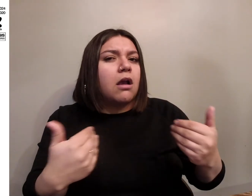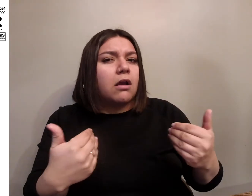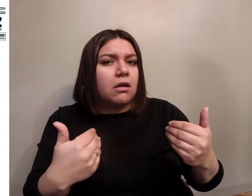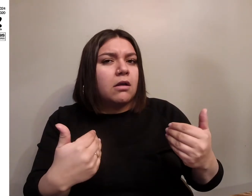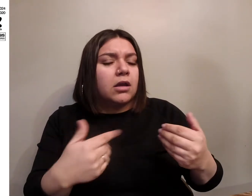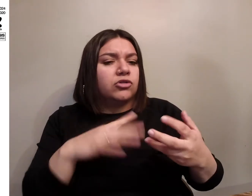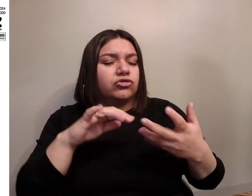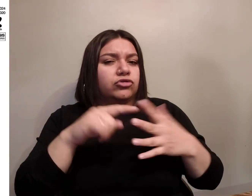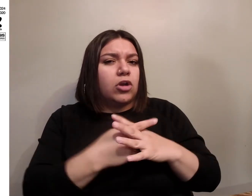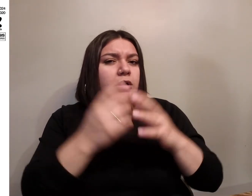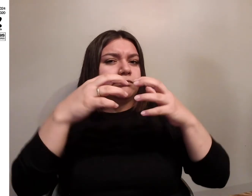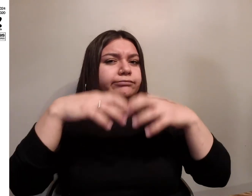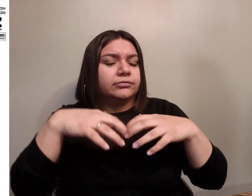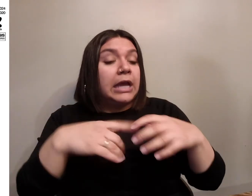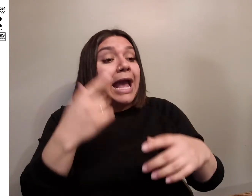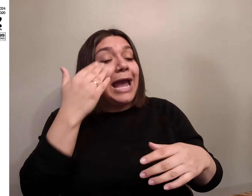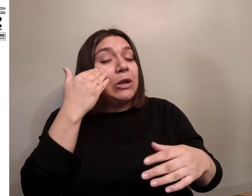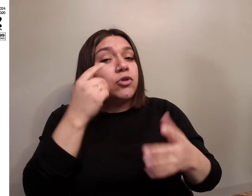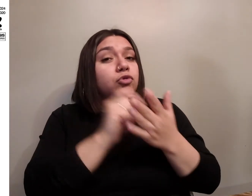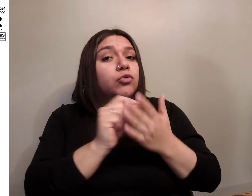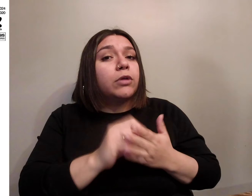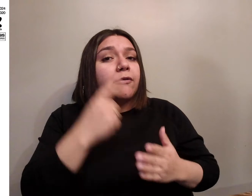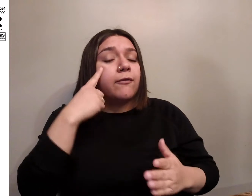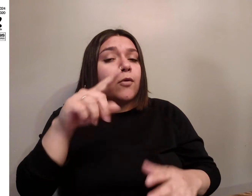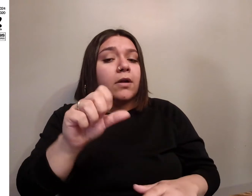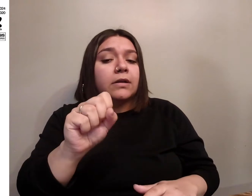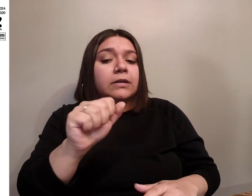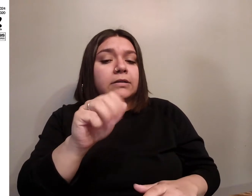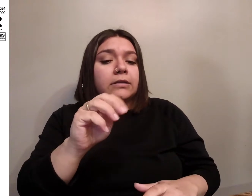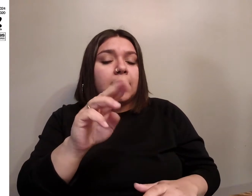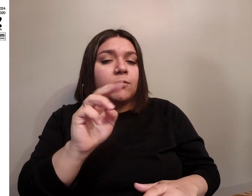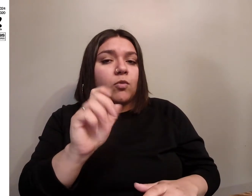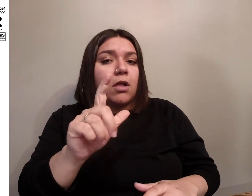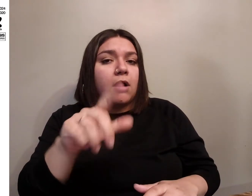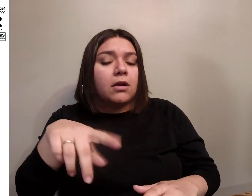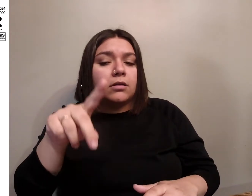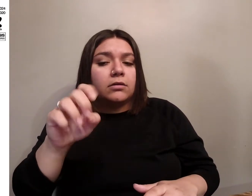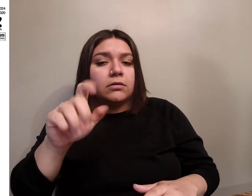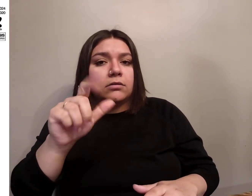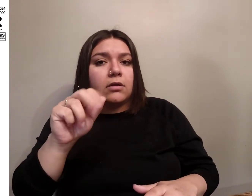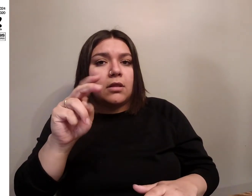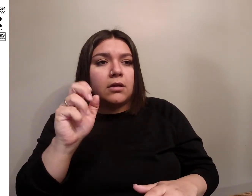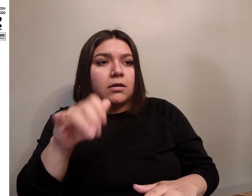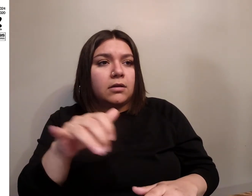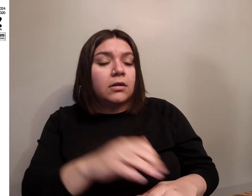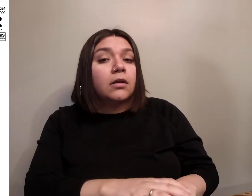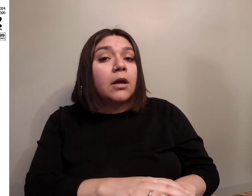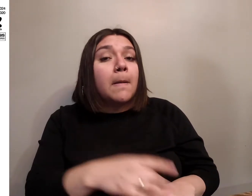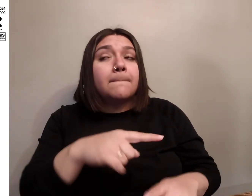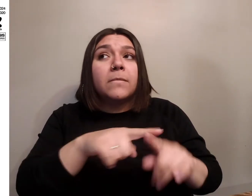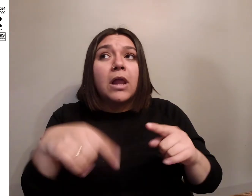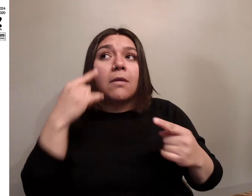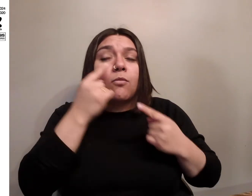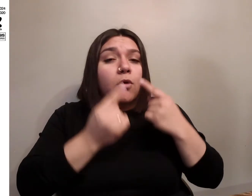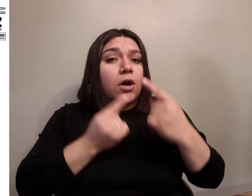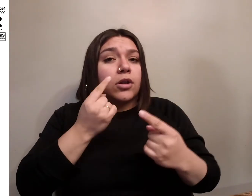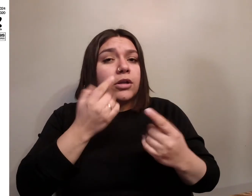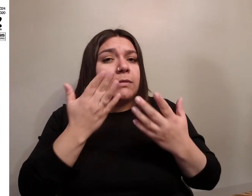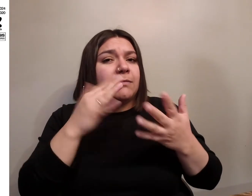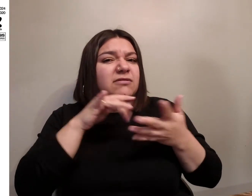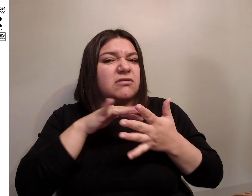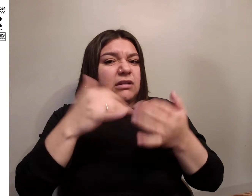when they're coming apart. And I know it's a sentence you first read in Samuel Delany, but I'm